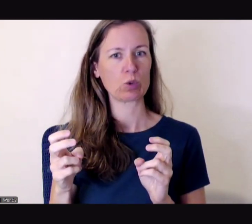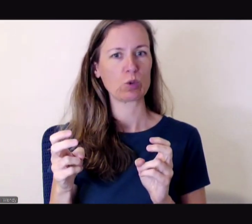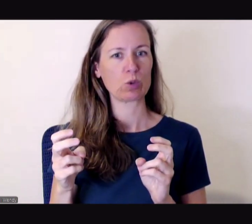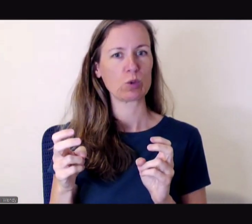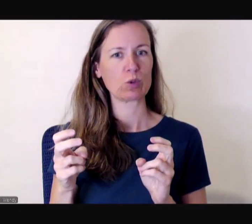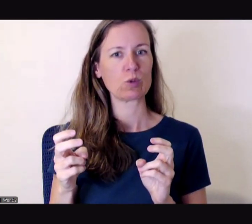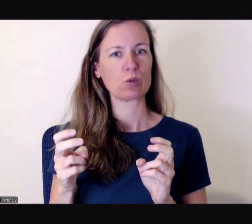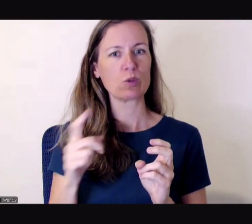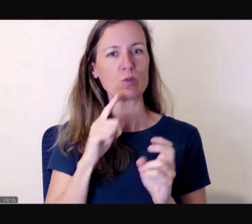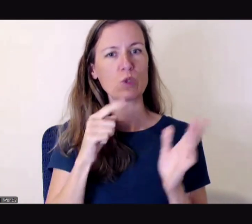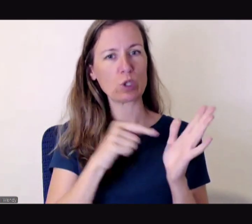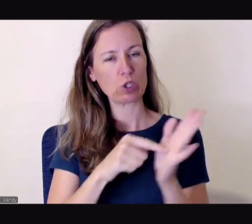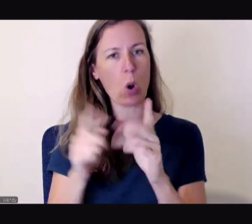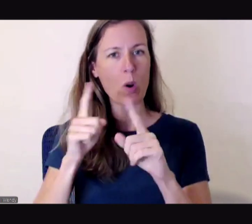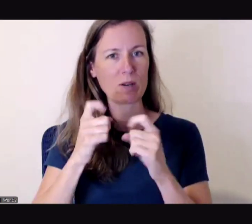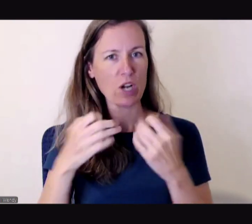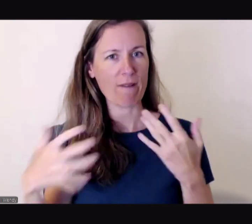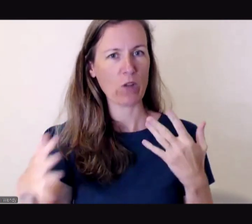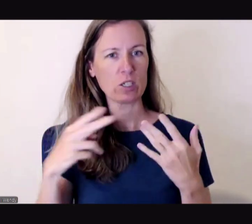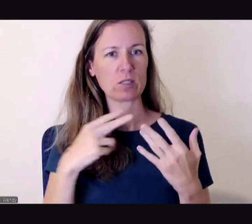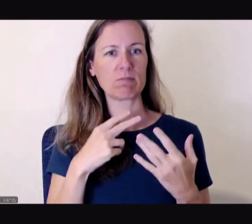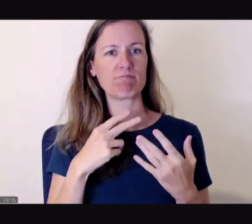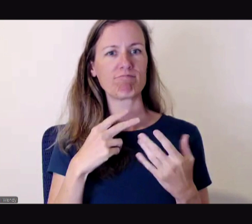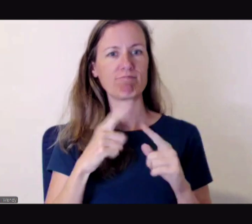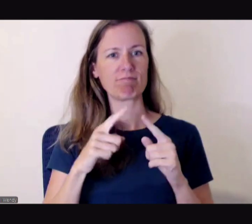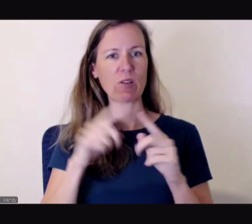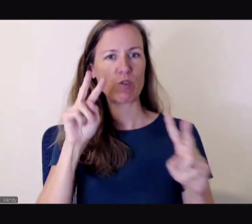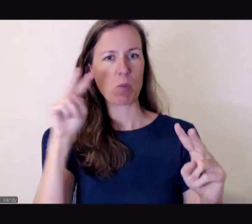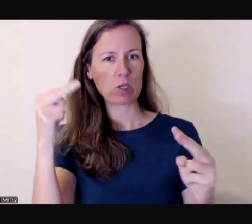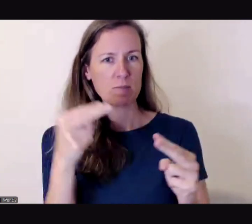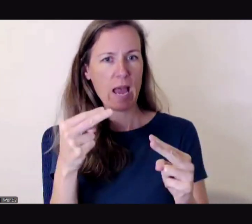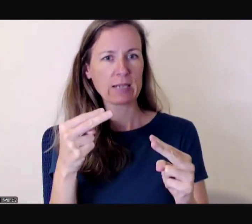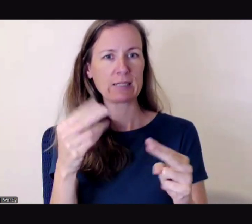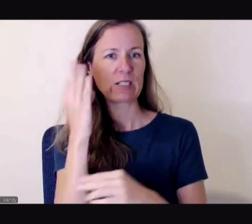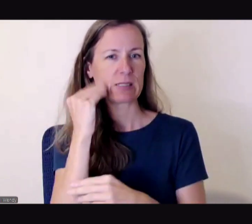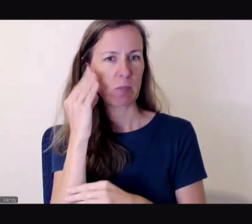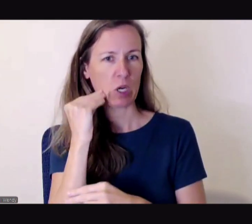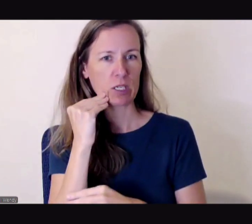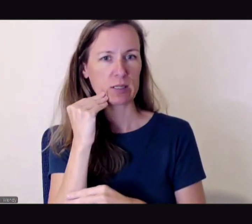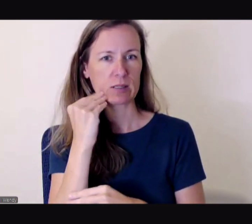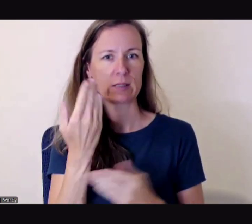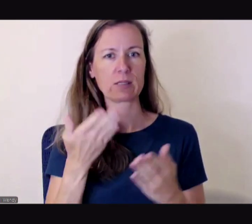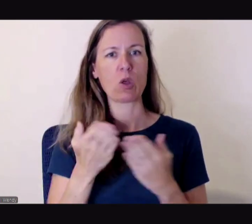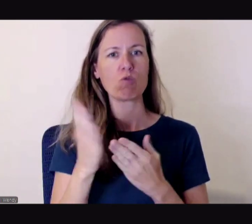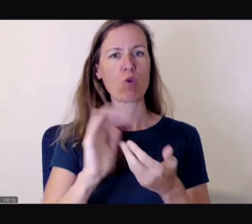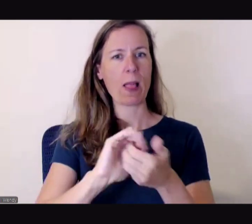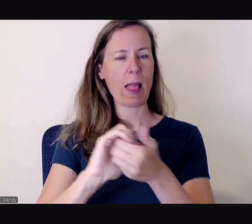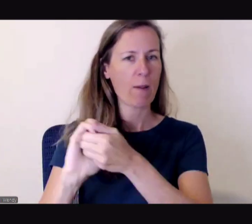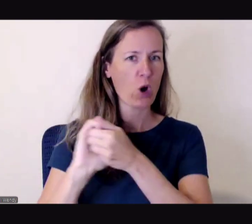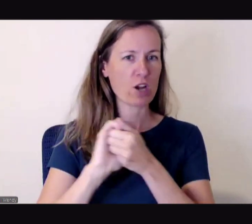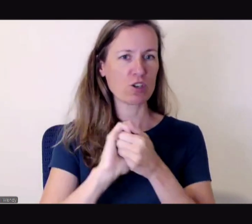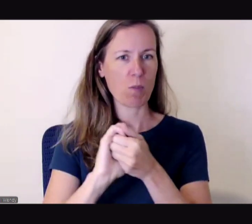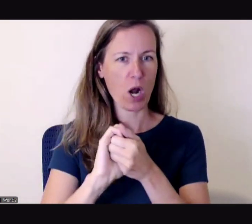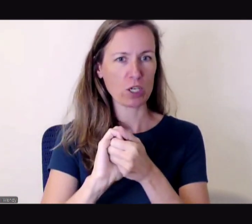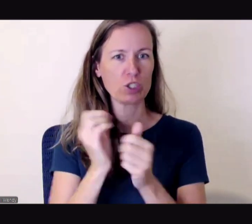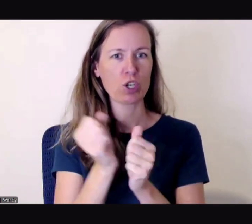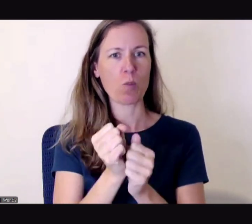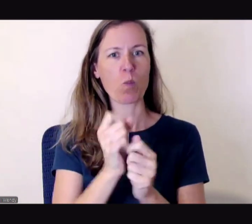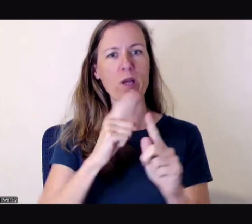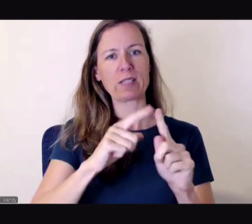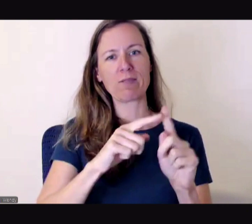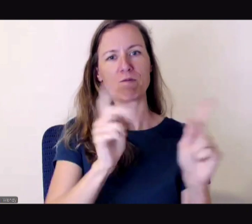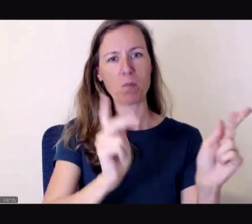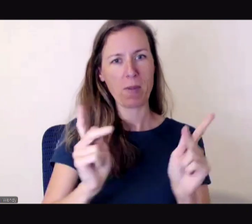collaboration and partnership with all individuals and organizations committed to lasting